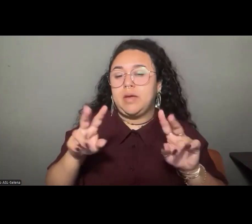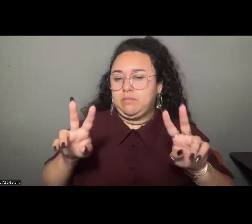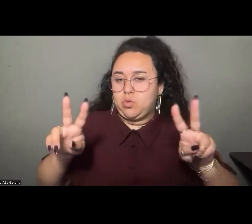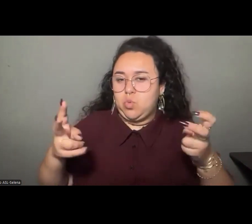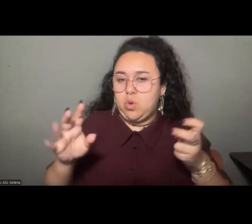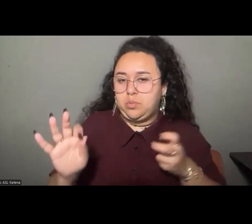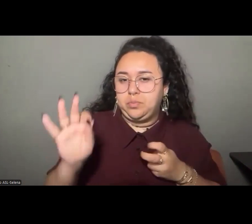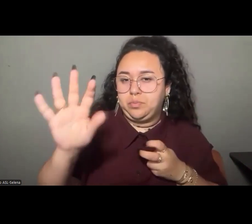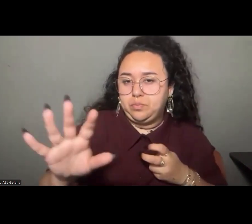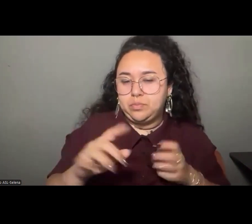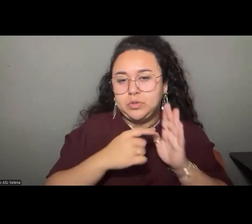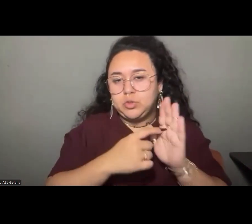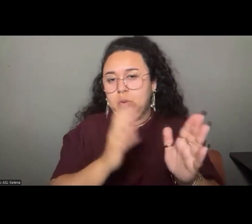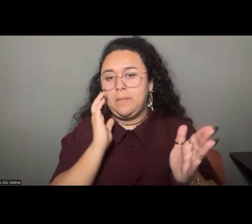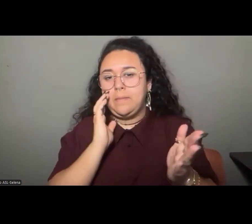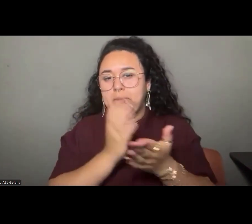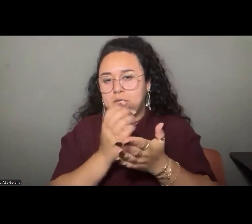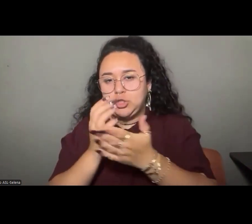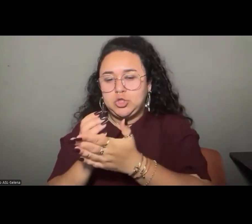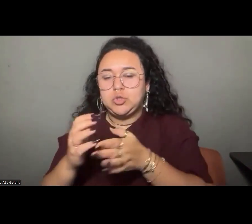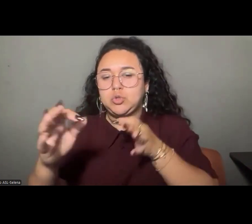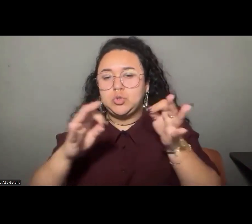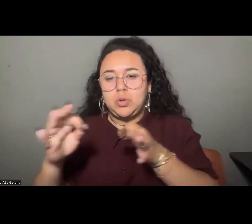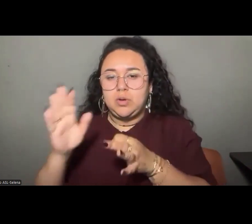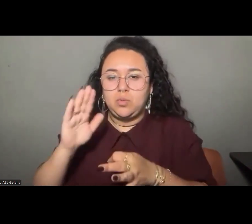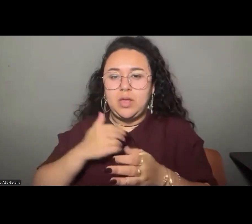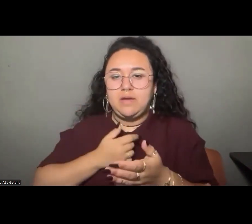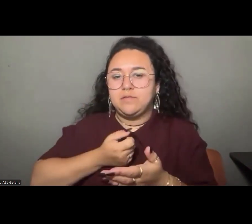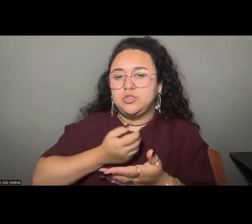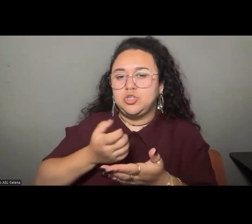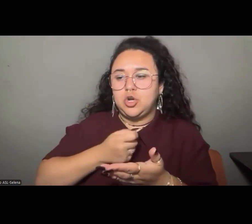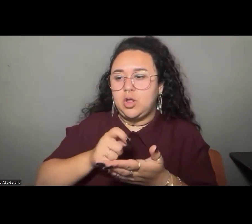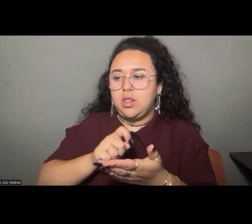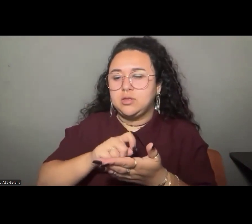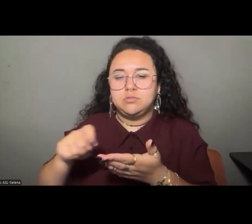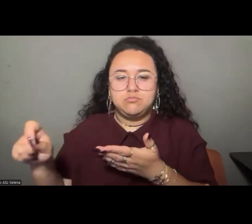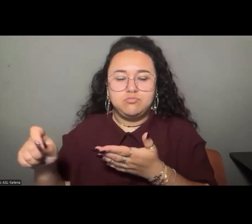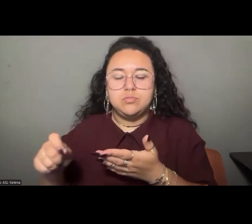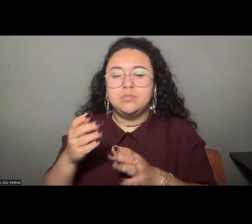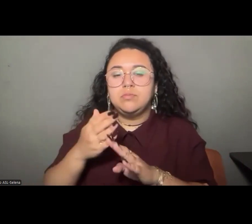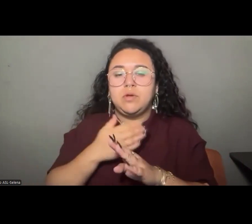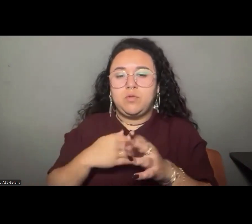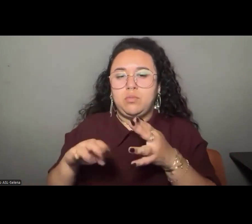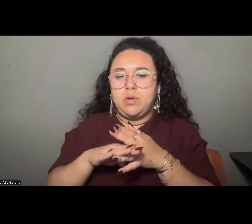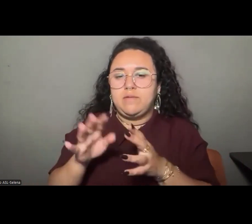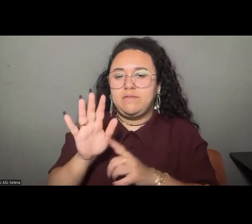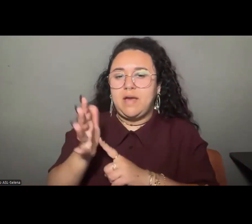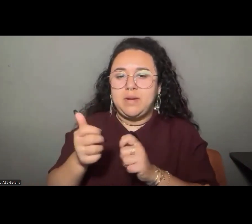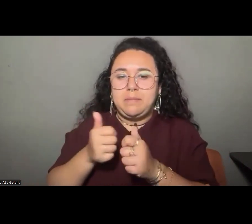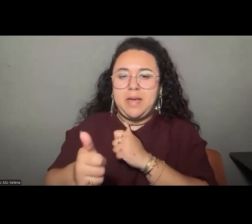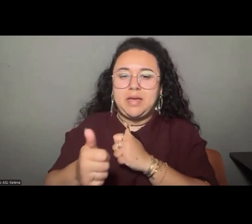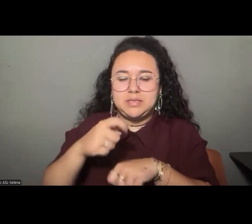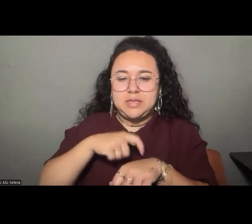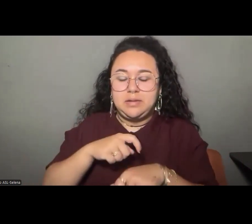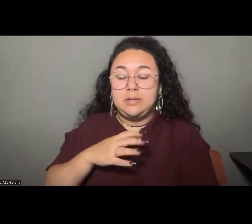then share some images and describe them. And then we're going to have some journal time before we break at 5 minutes past. Um, my friend, the